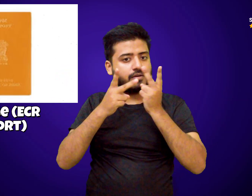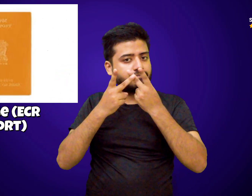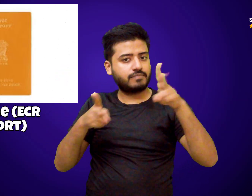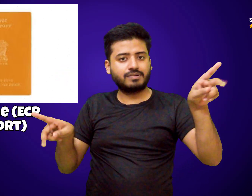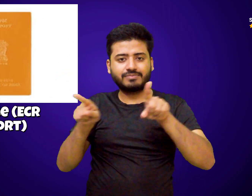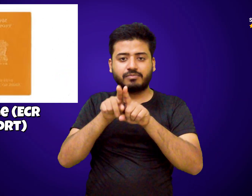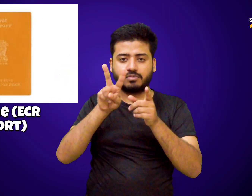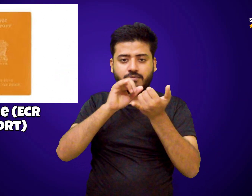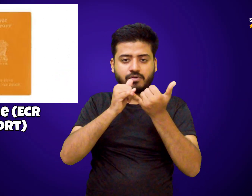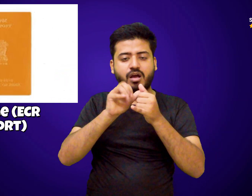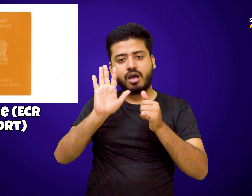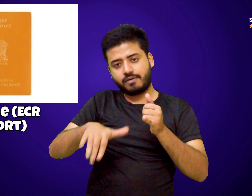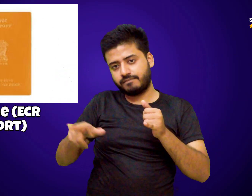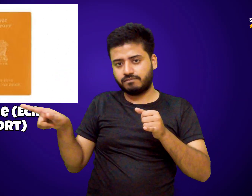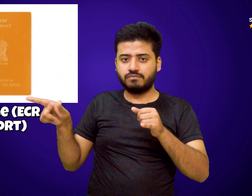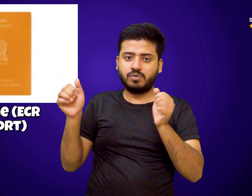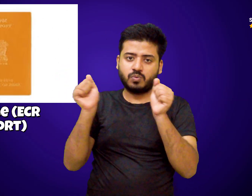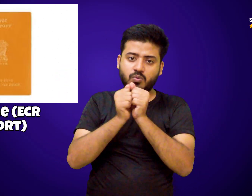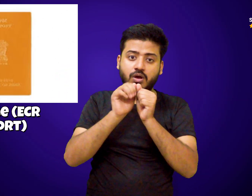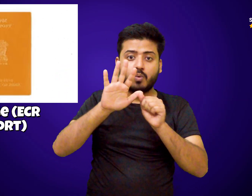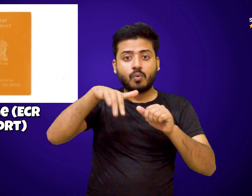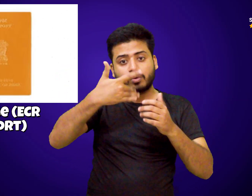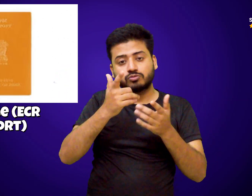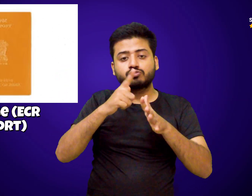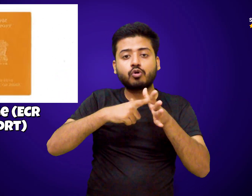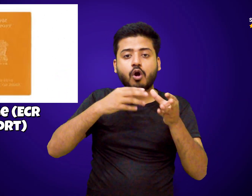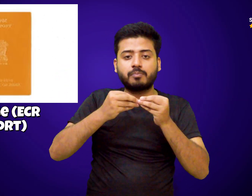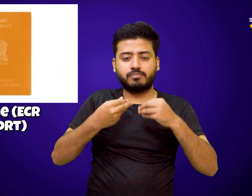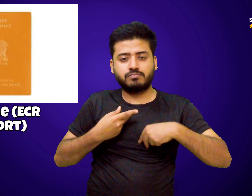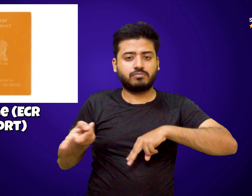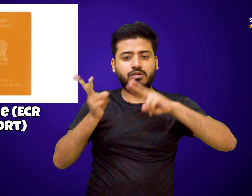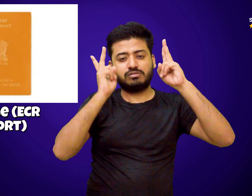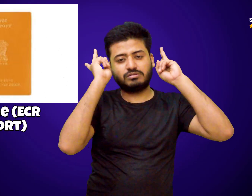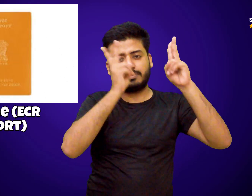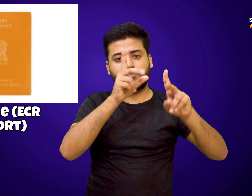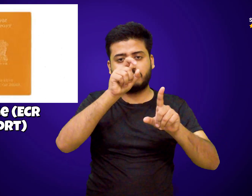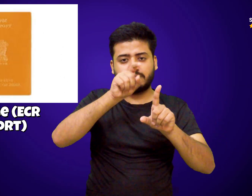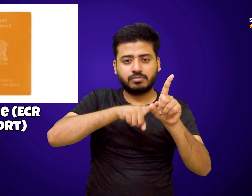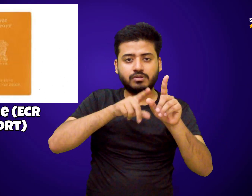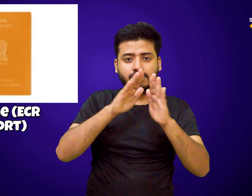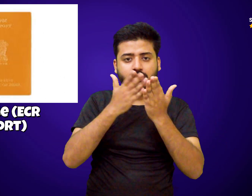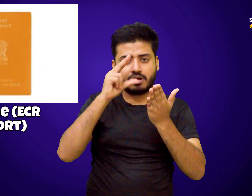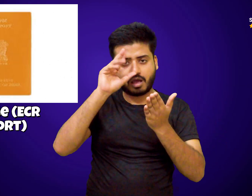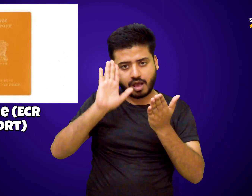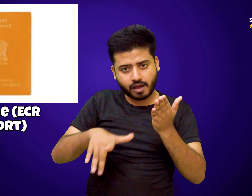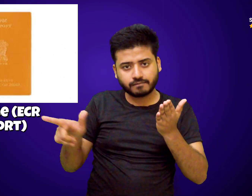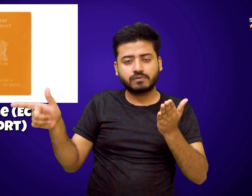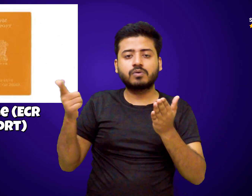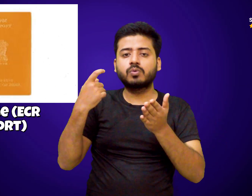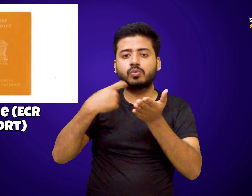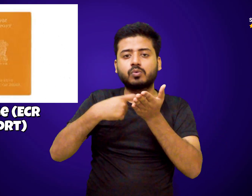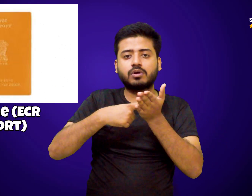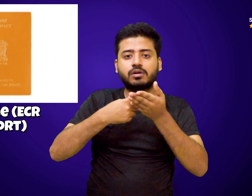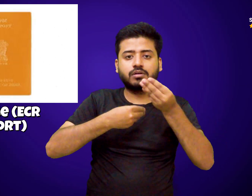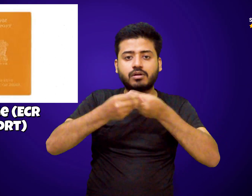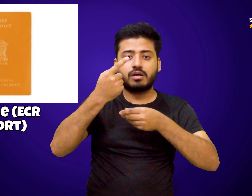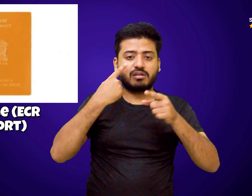and other personal travel. Travel privileges: diplomatic immunities, visa-free access to many countries, and